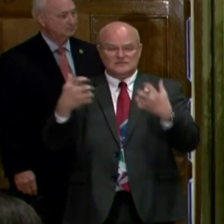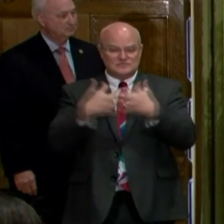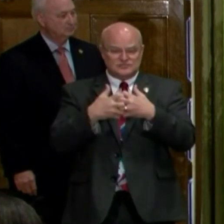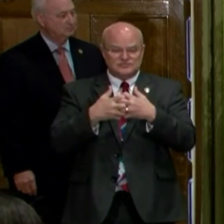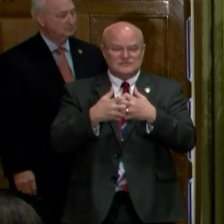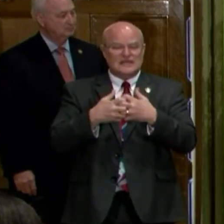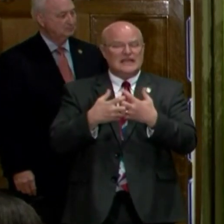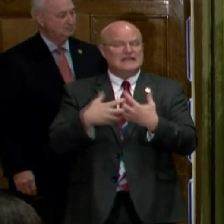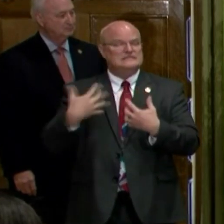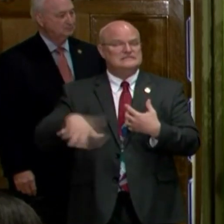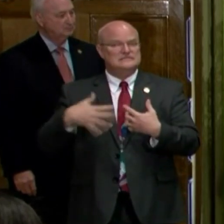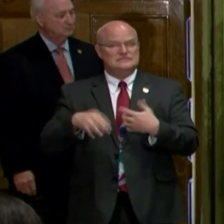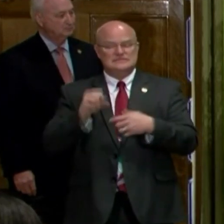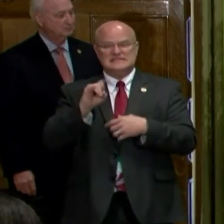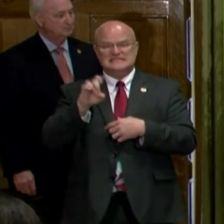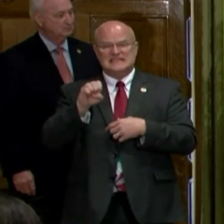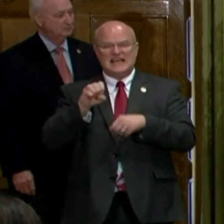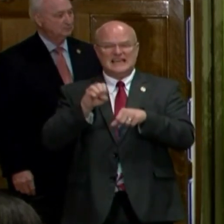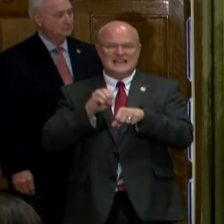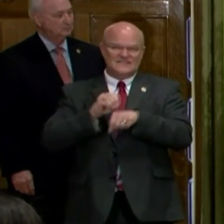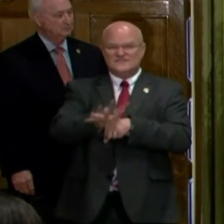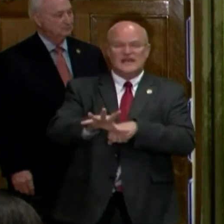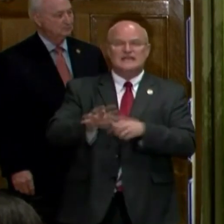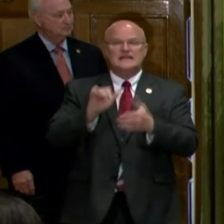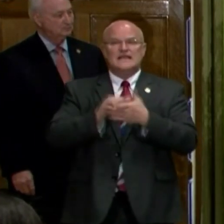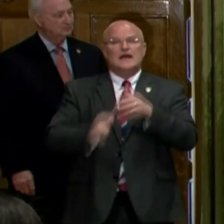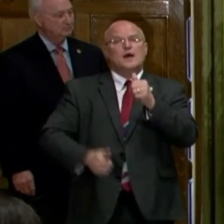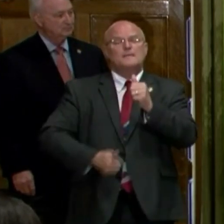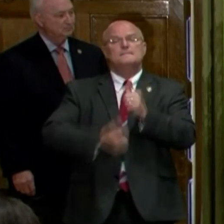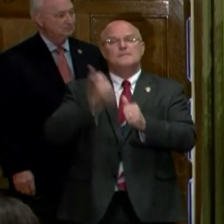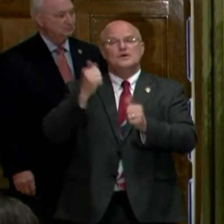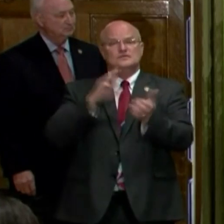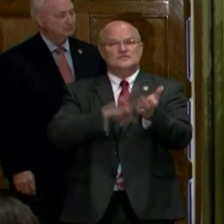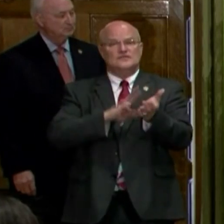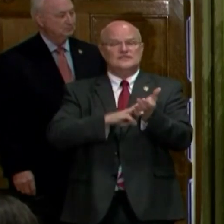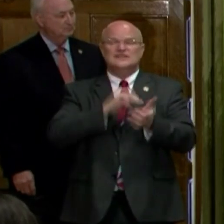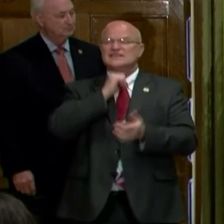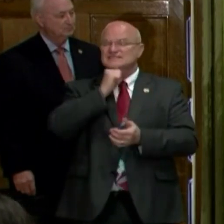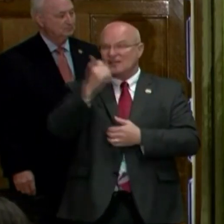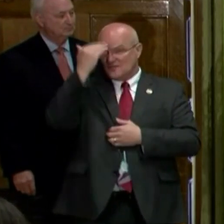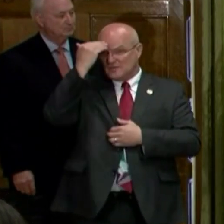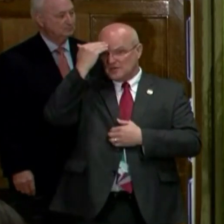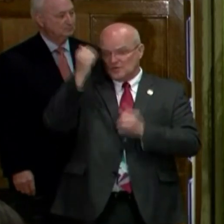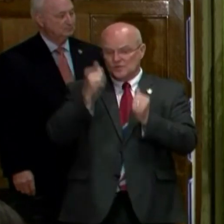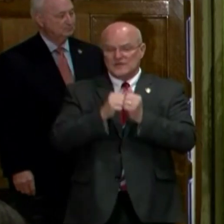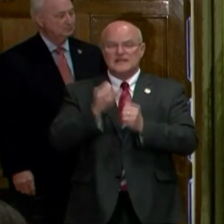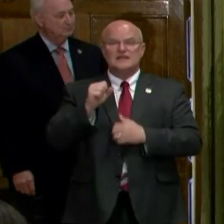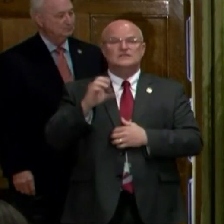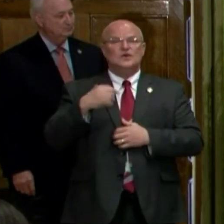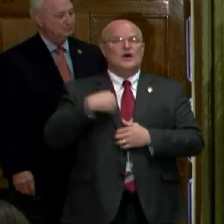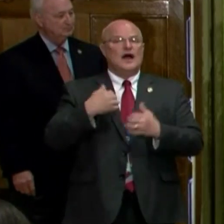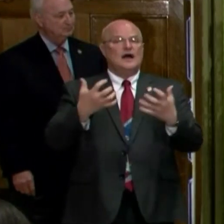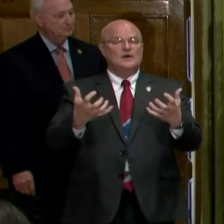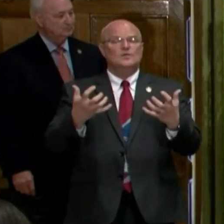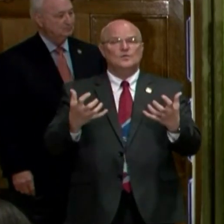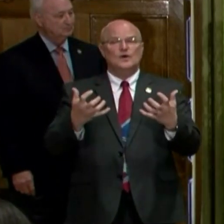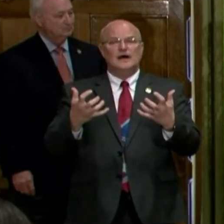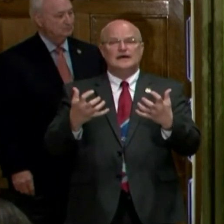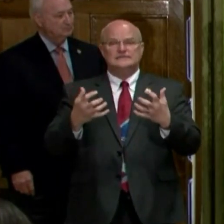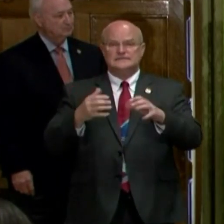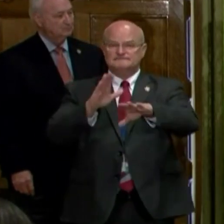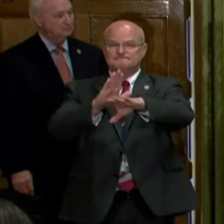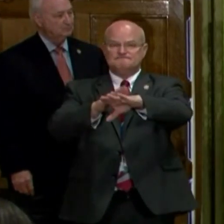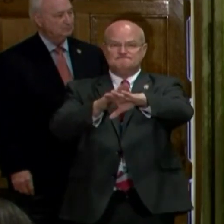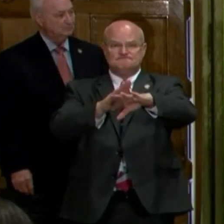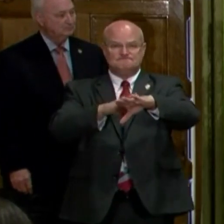side effects and drug-drug interactions that most physicians are not very familiar with. So I want to put out a word